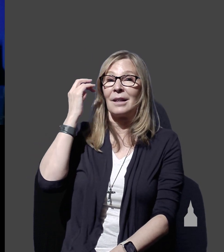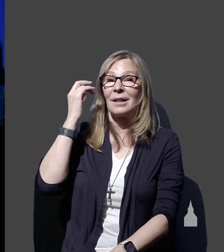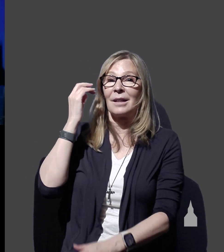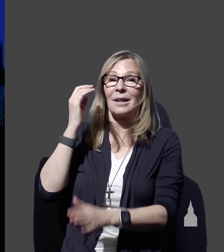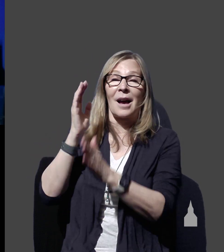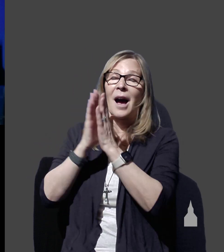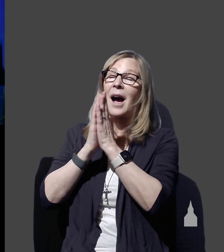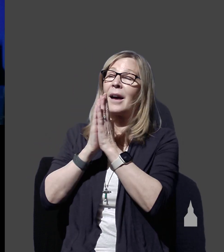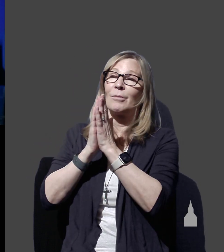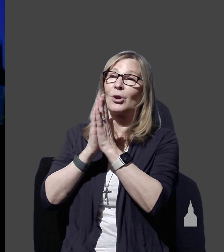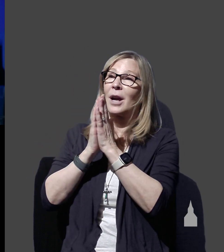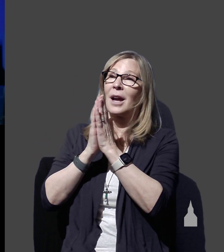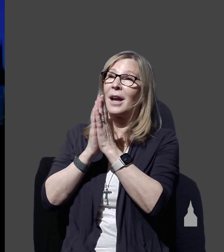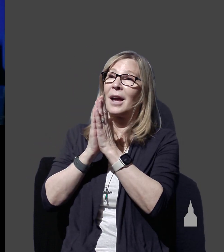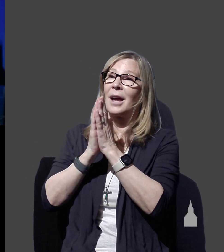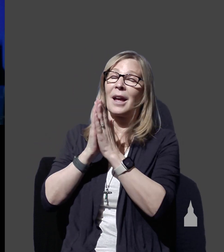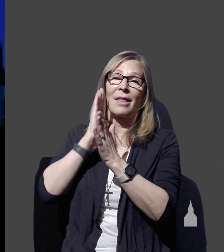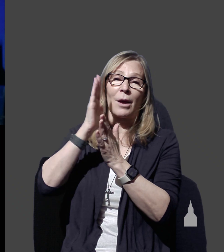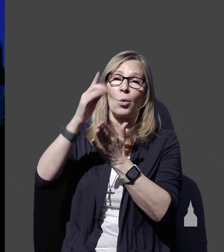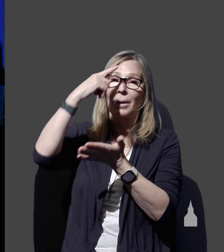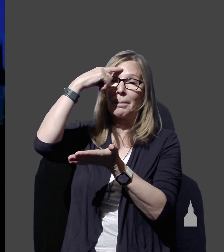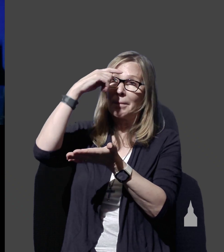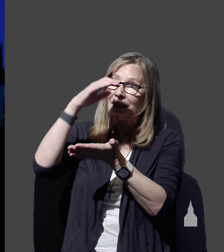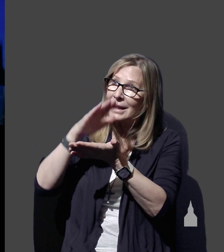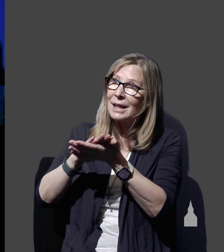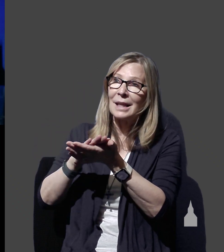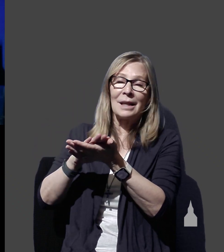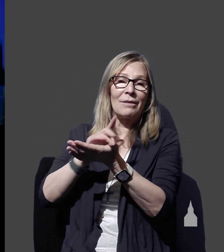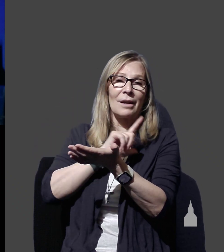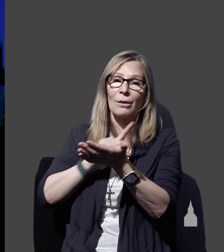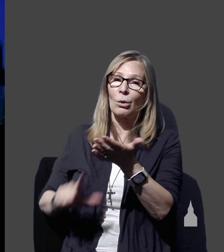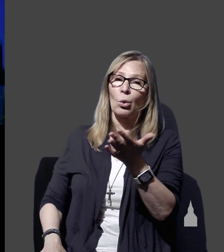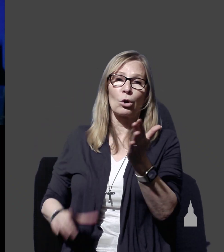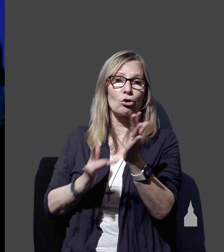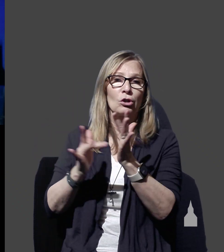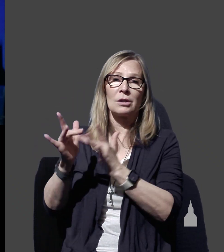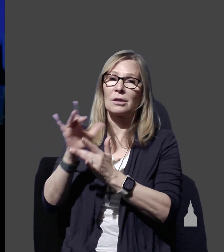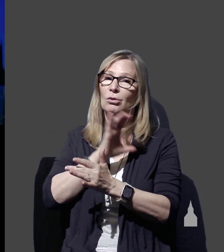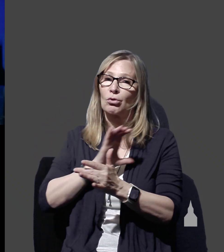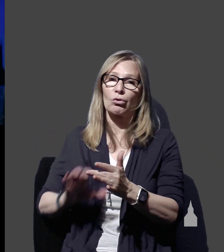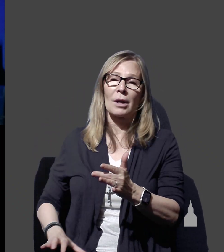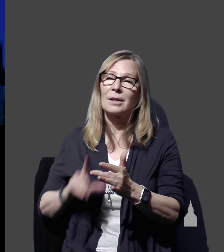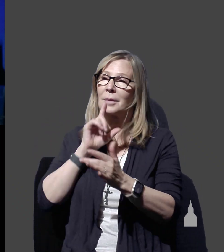I pray that they would believe in the Lord Jesus Christ and be saved.